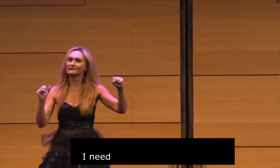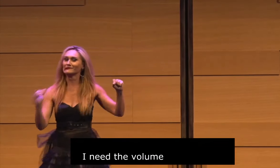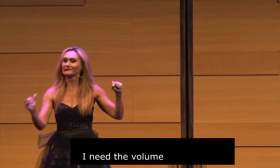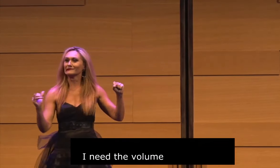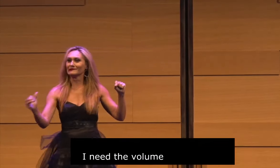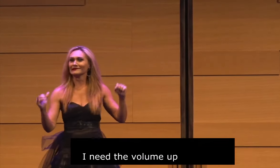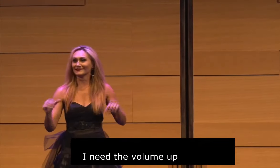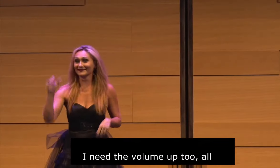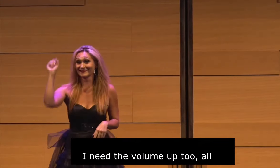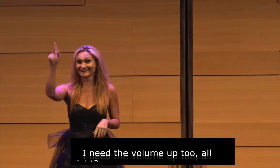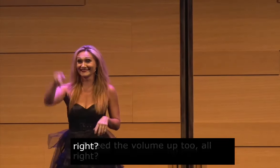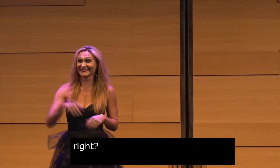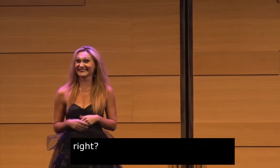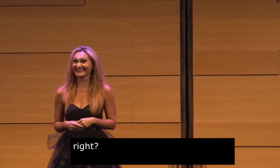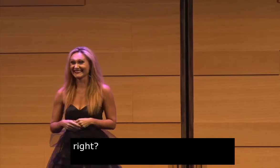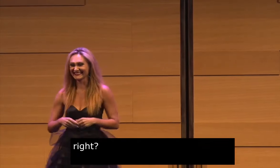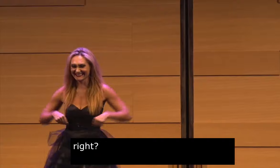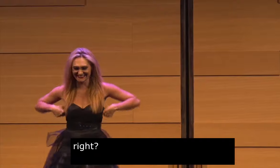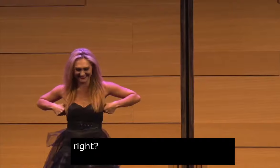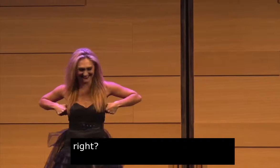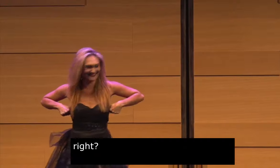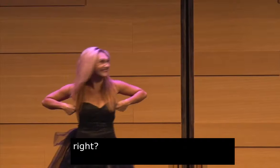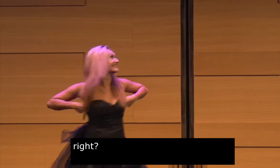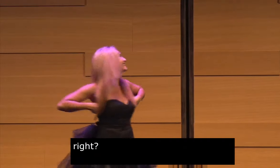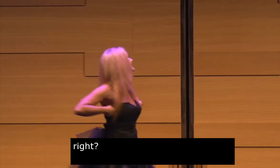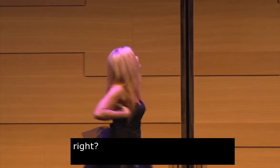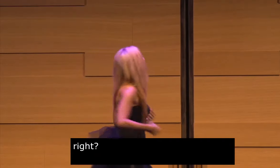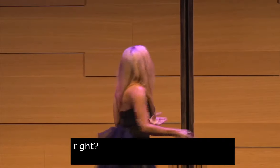All right, I need the volume up too, all right?